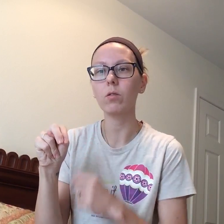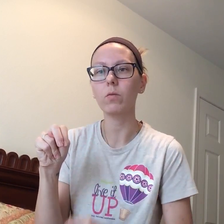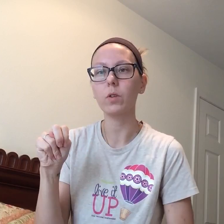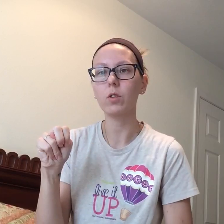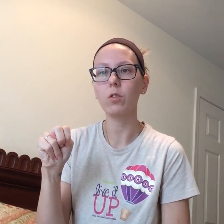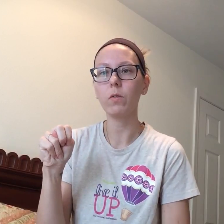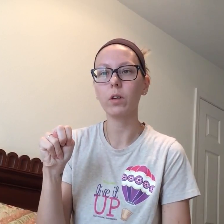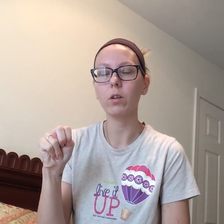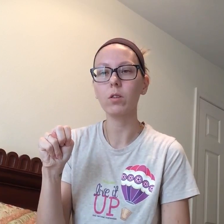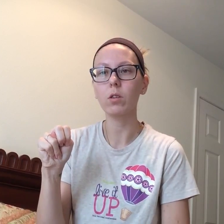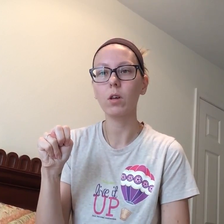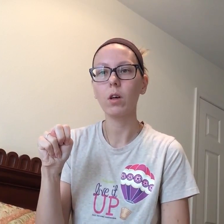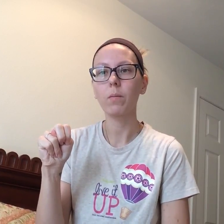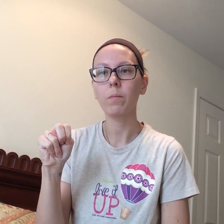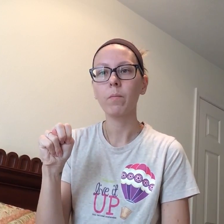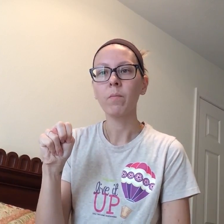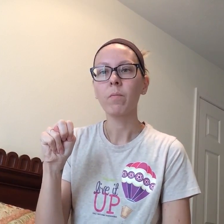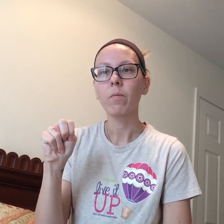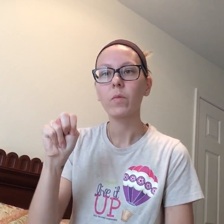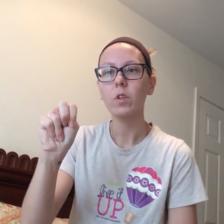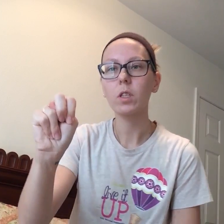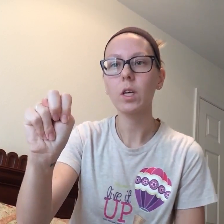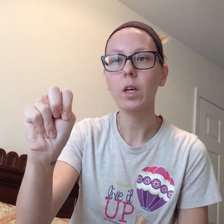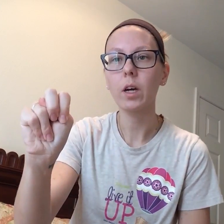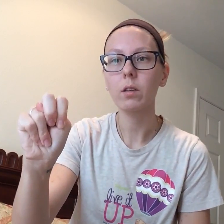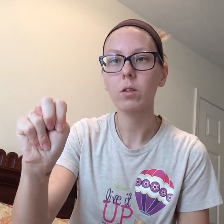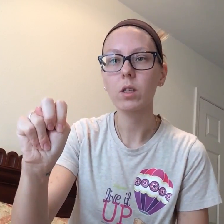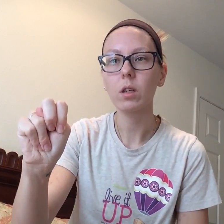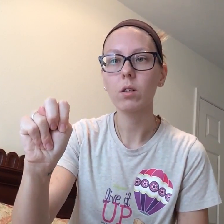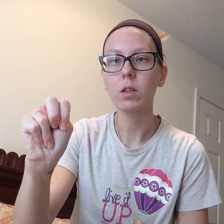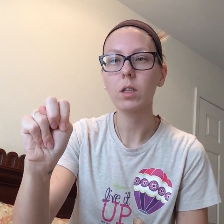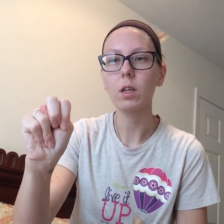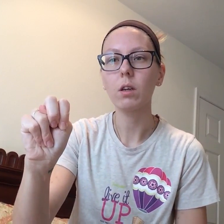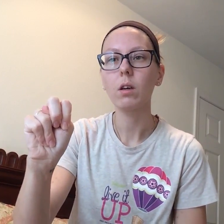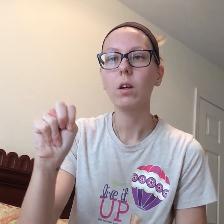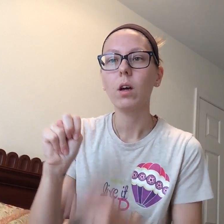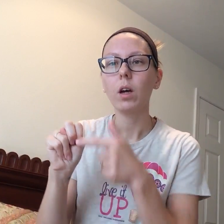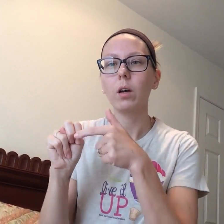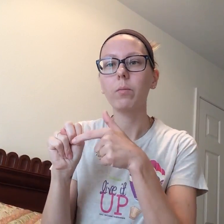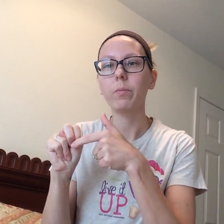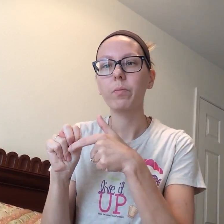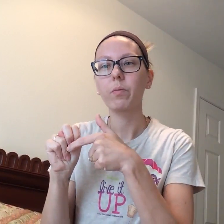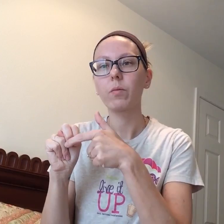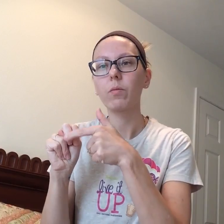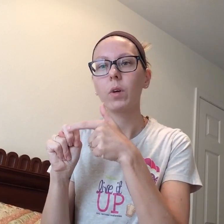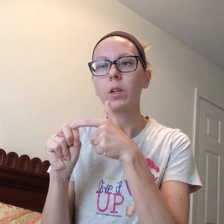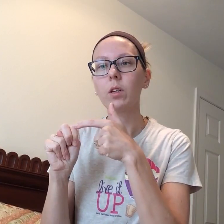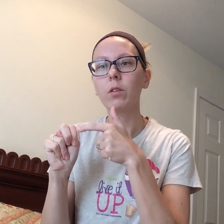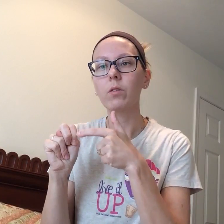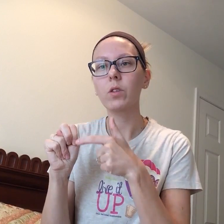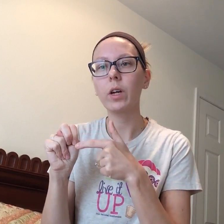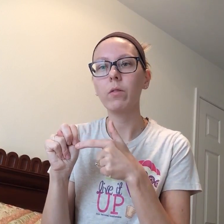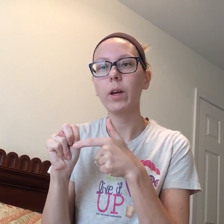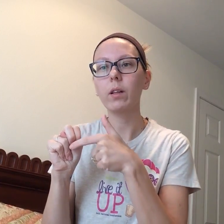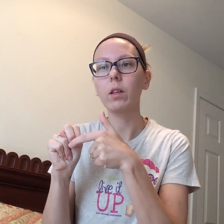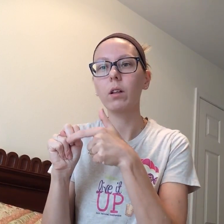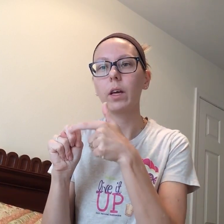those first 2 fingers, just like that. Sorry, it's kind of hard to see. And it's kind of like a little